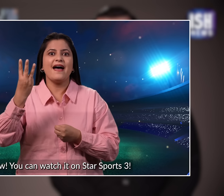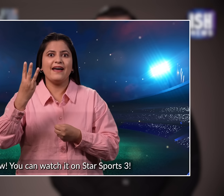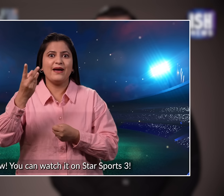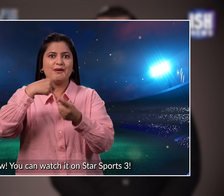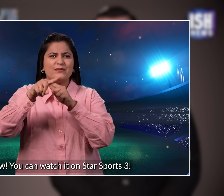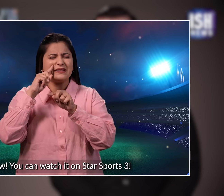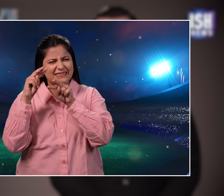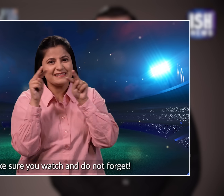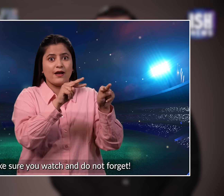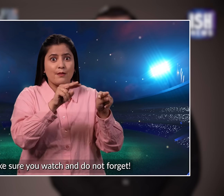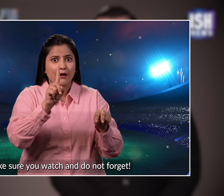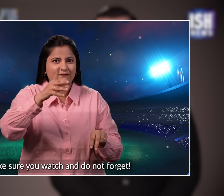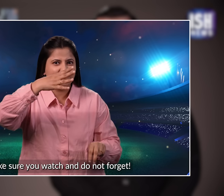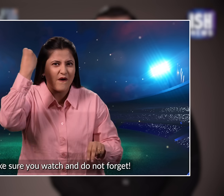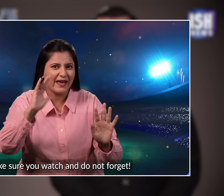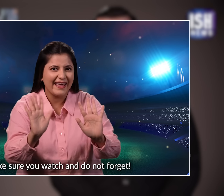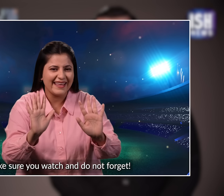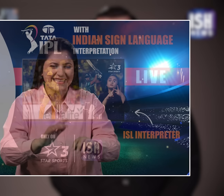it on Star Sports 3. Make sure you watch and do not forget.